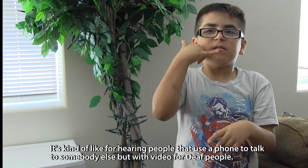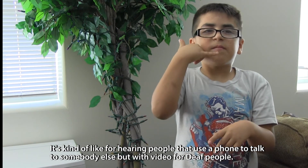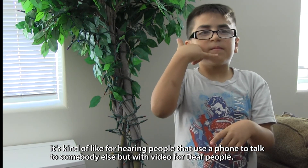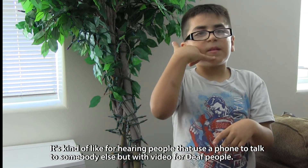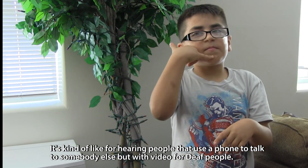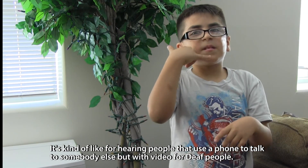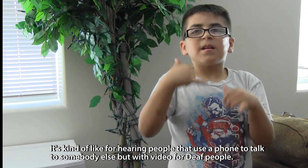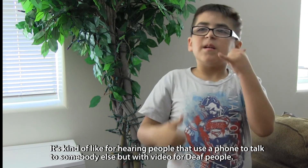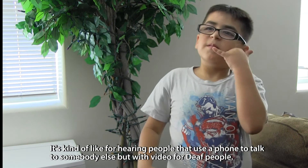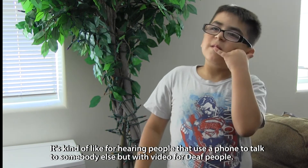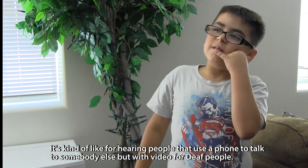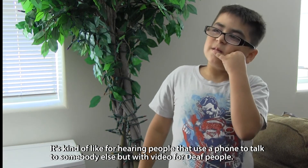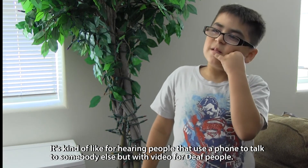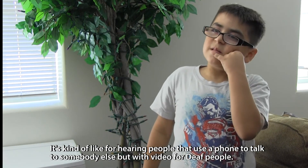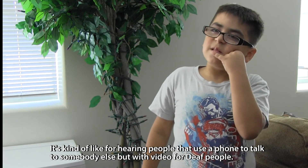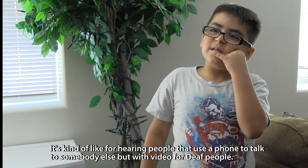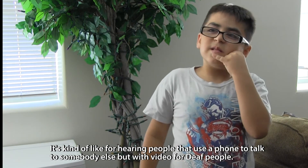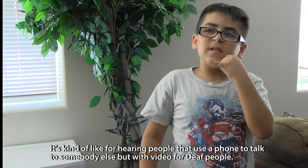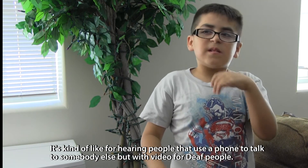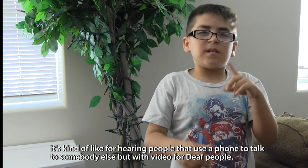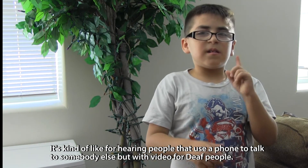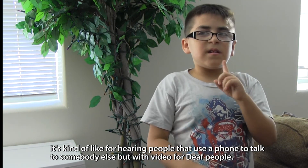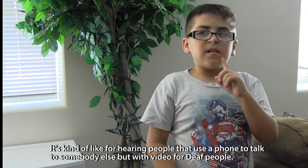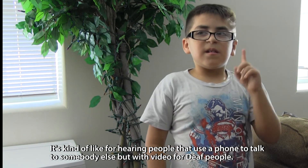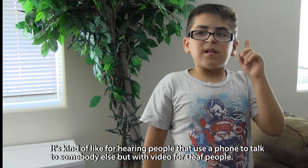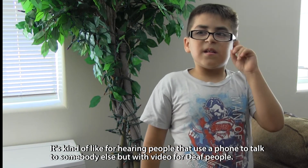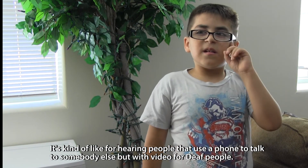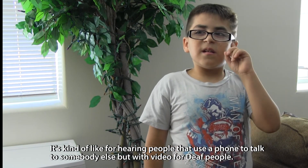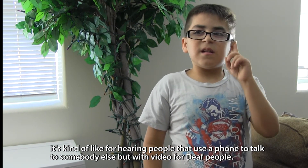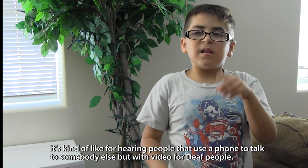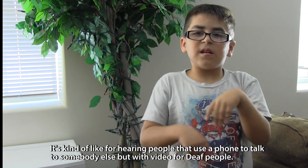to talk to somebody else but with video for Deaf people.